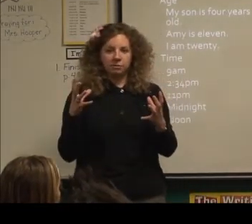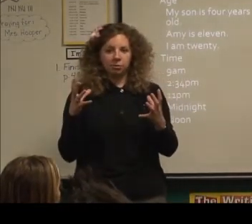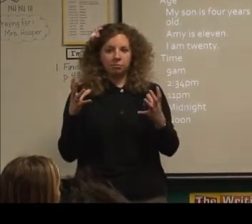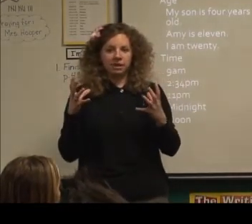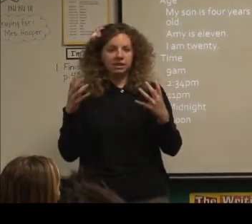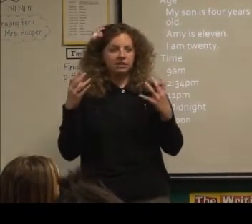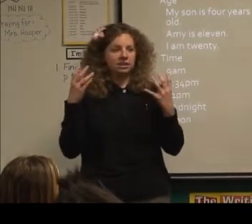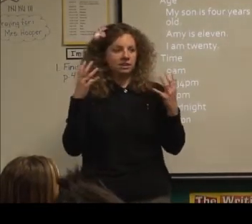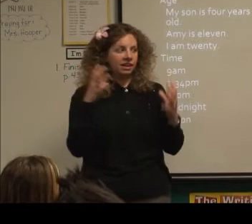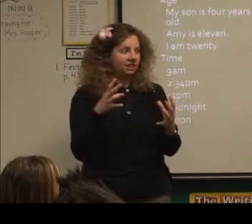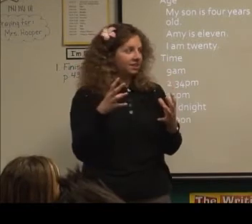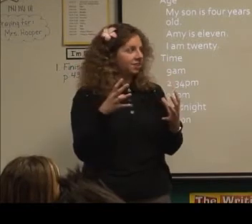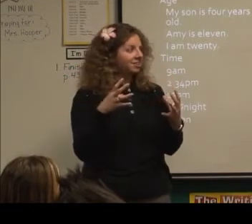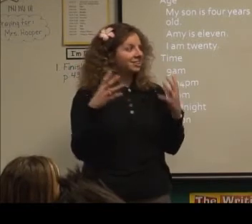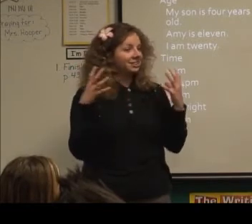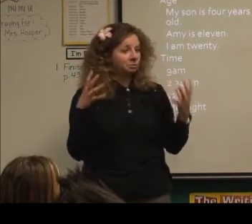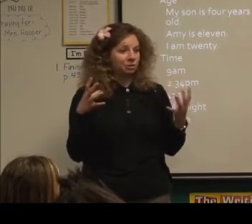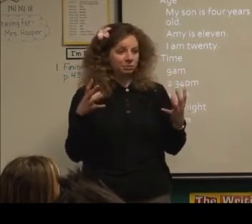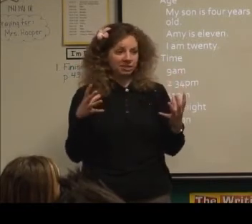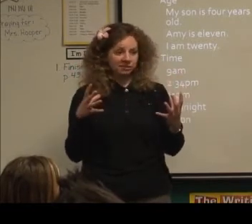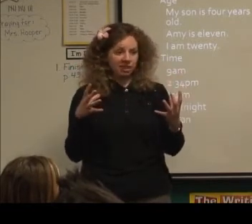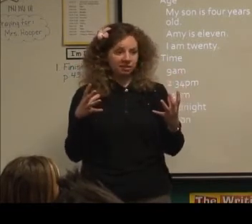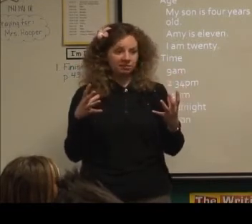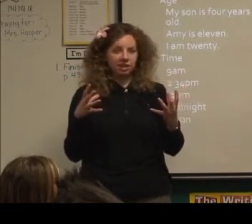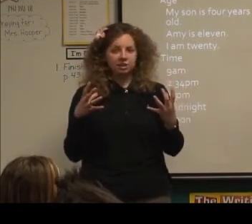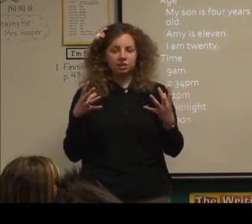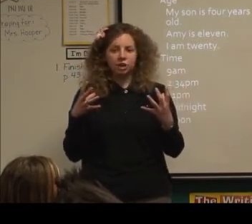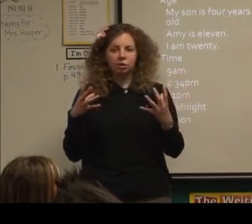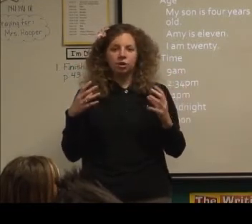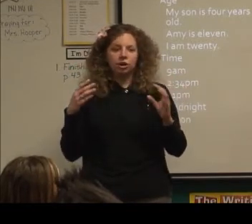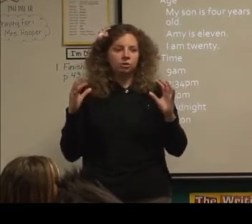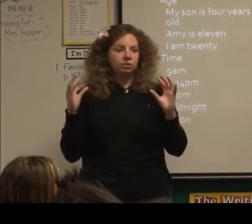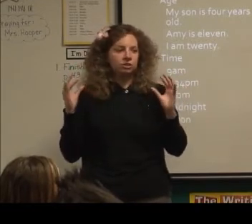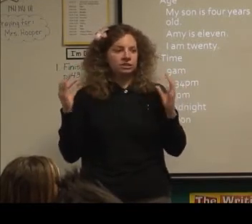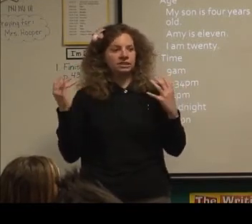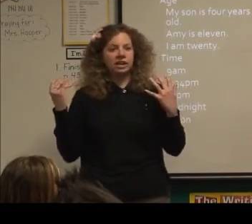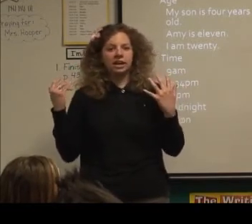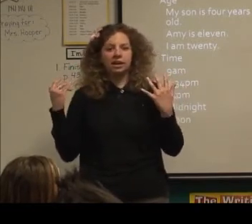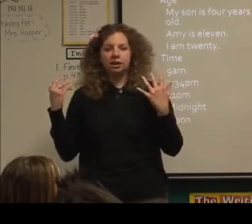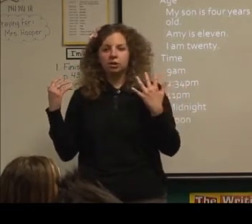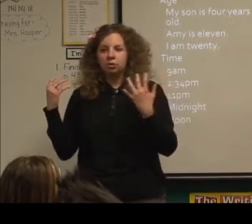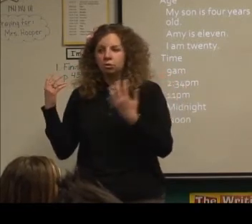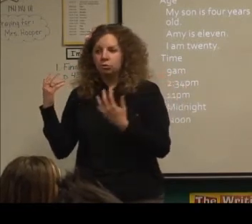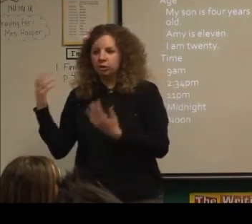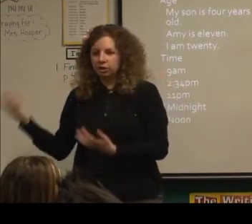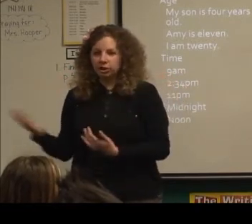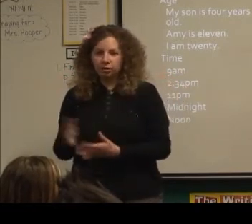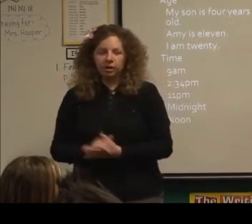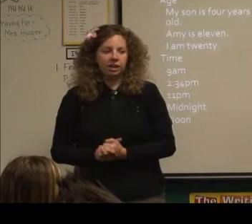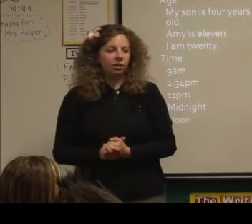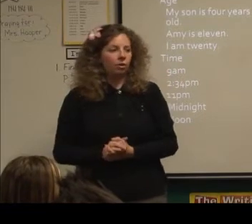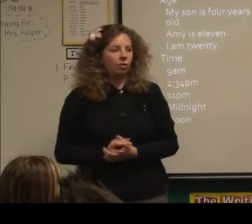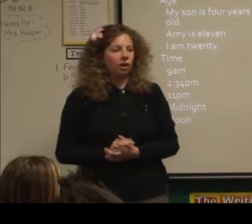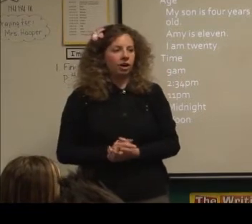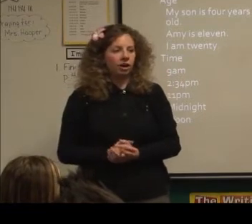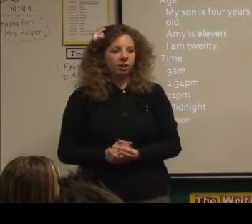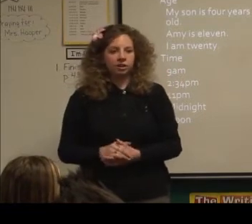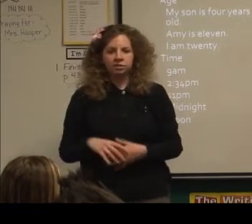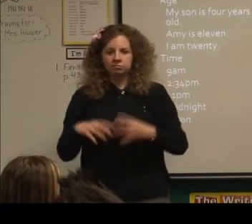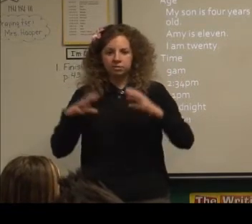people? Because in ASL, then it's number specific. And so you wouldn't just say we're going or